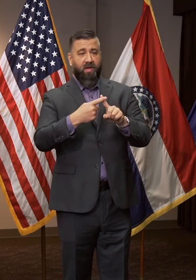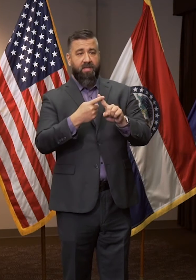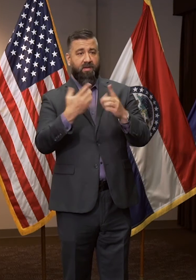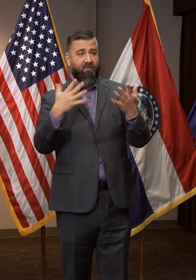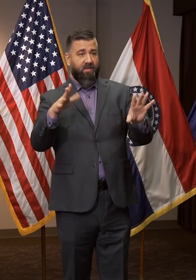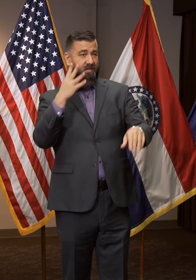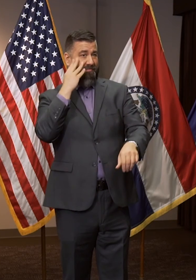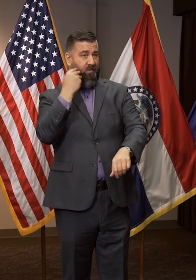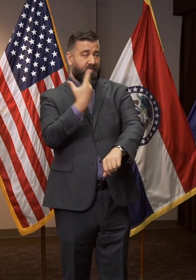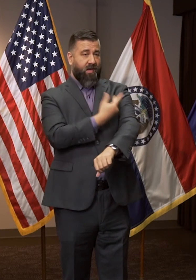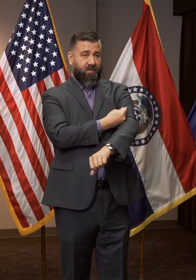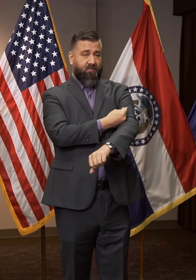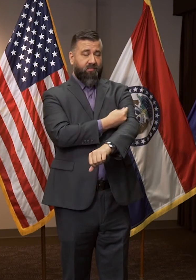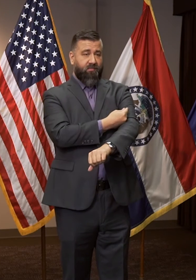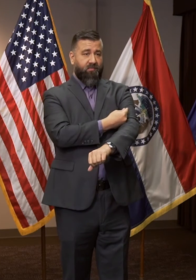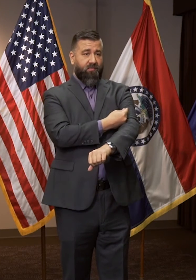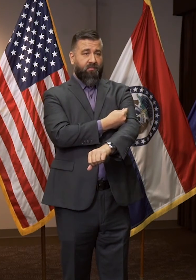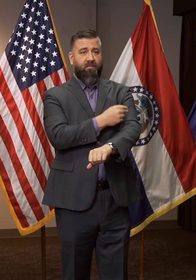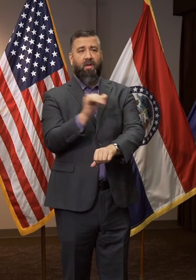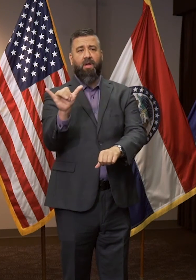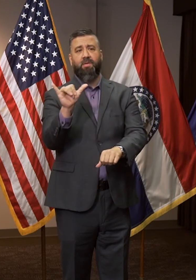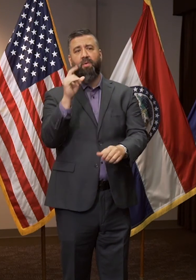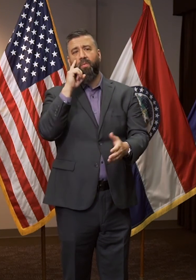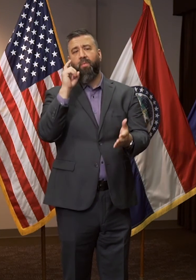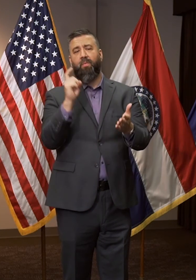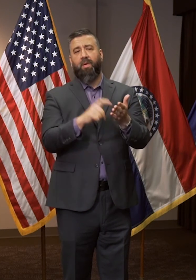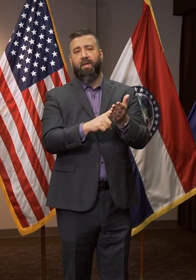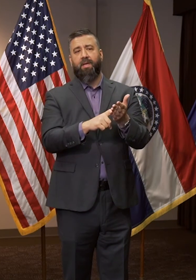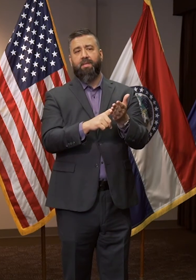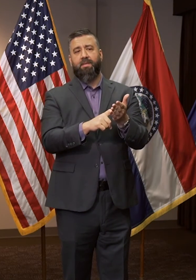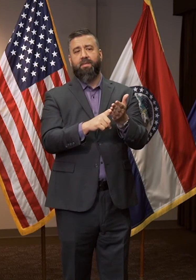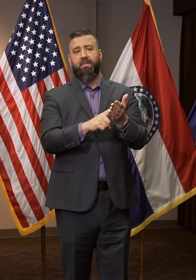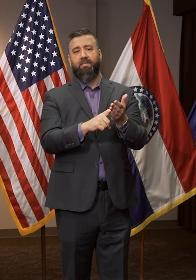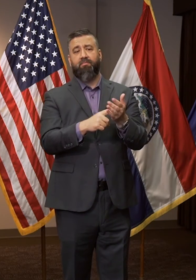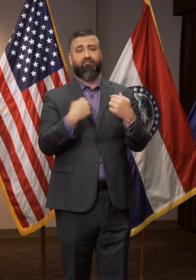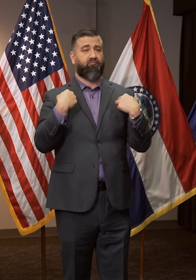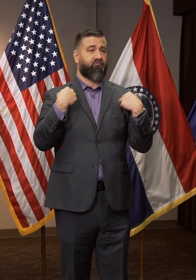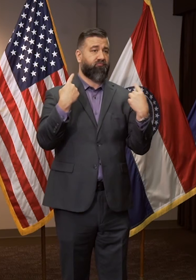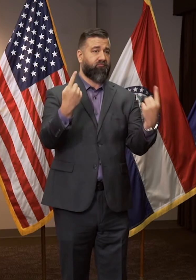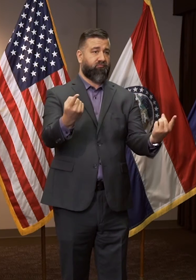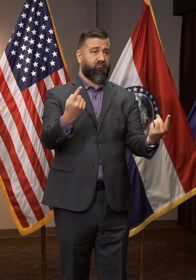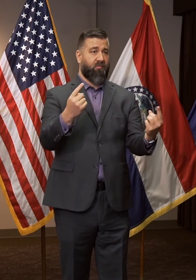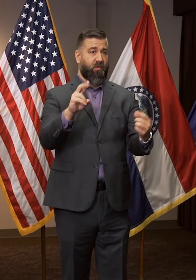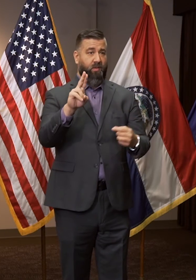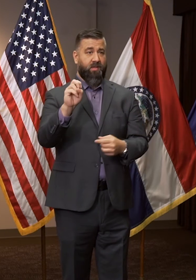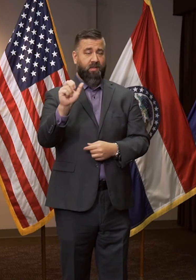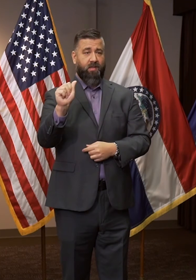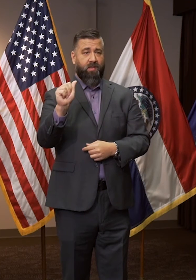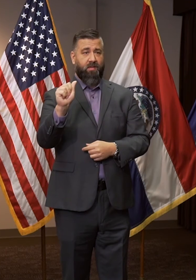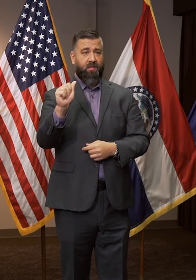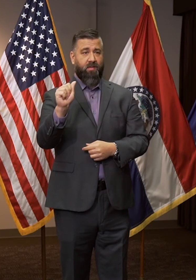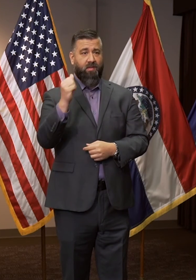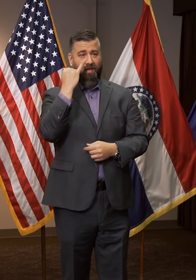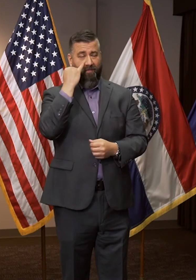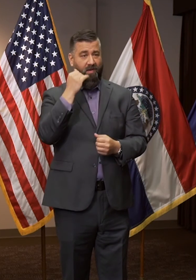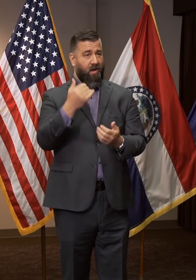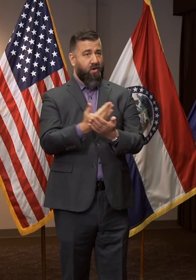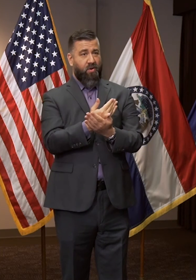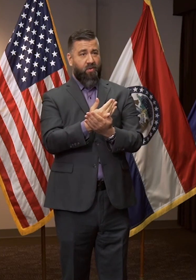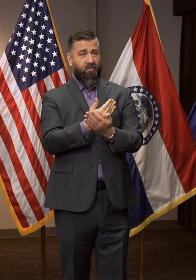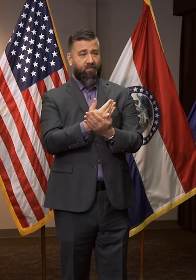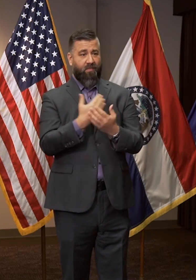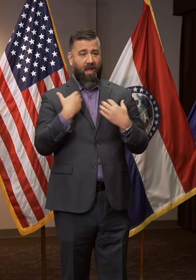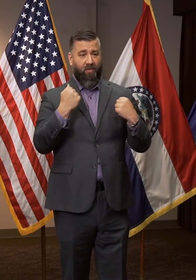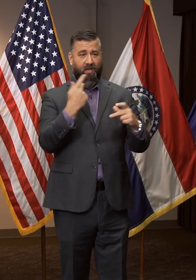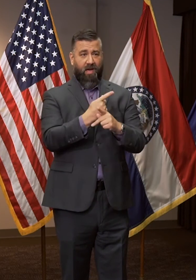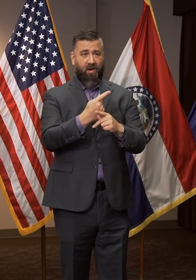have done well with it, and to recognize that throughout the history of our country, whenever we've been faced with a new